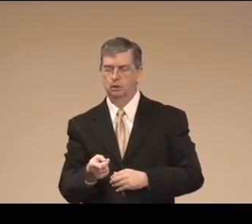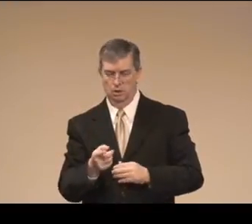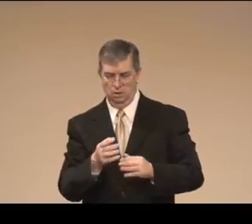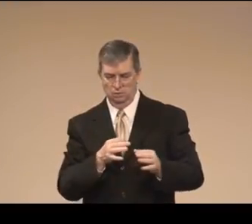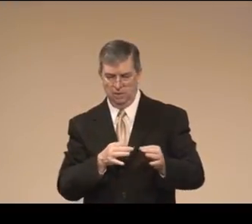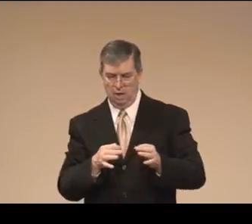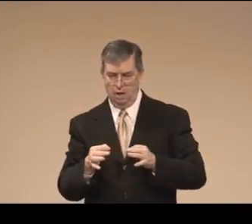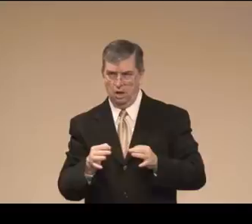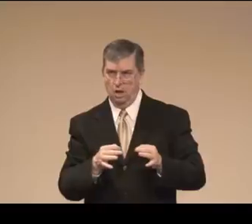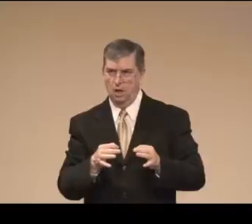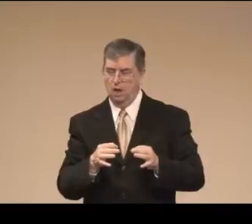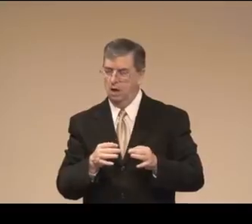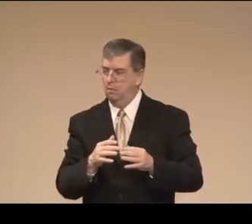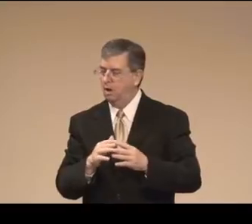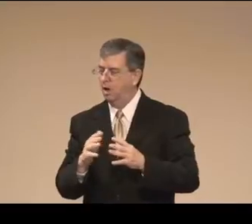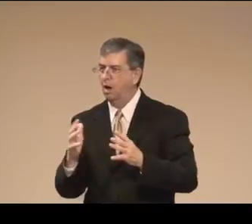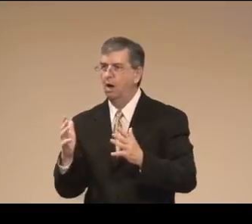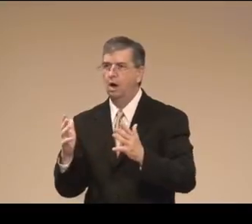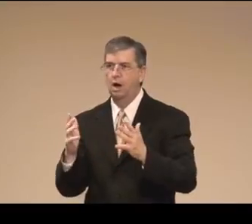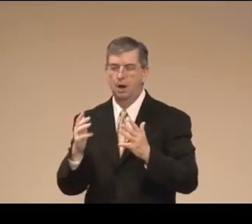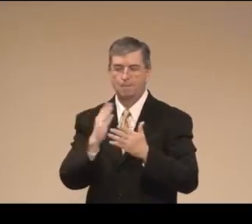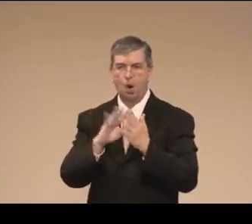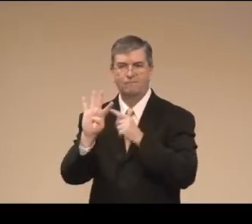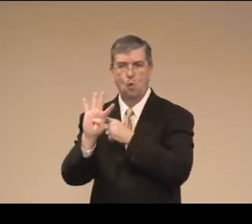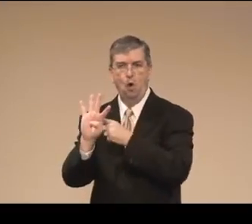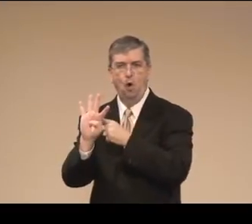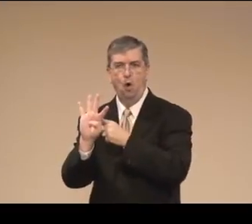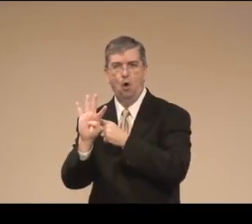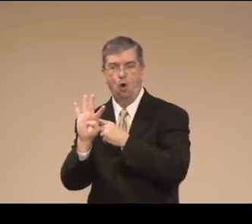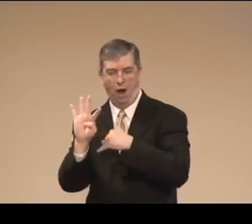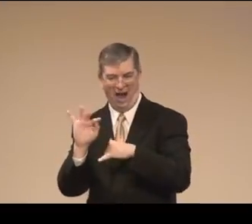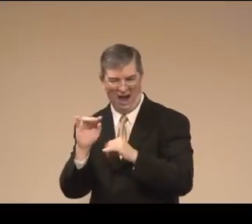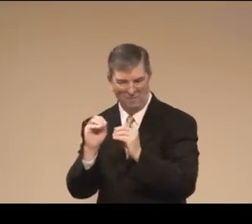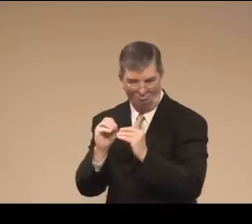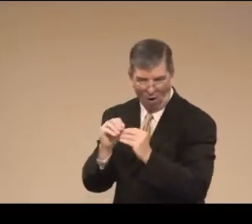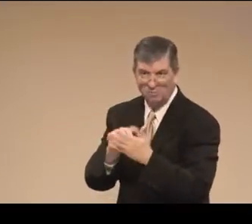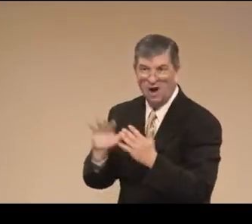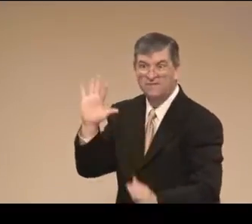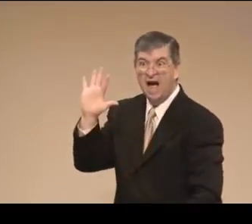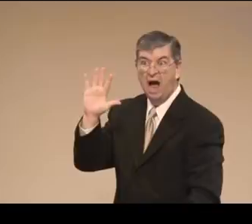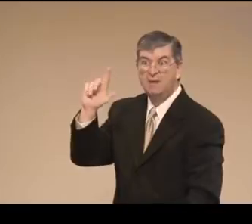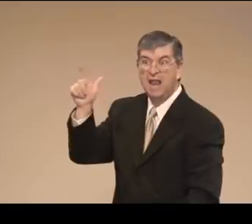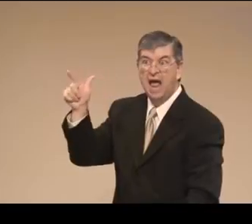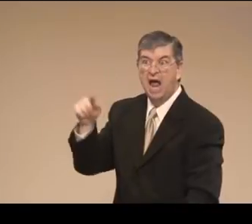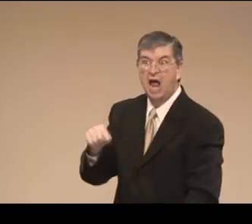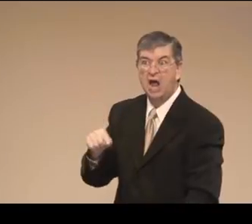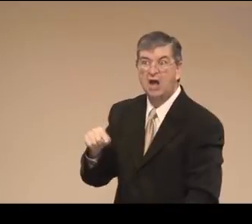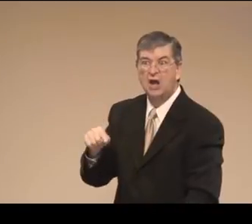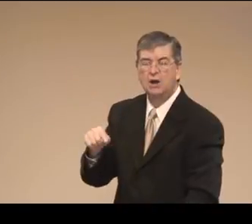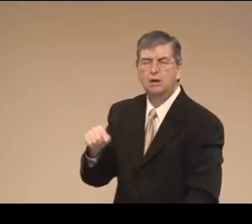The story of the Israelites and Gideon is beautiful. This is part 4. But yet we're going